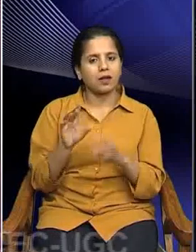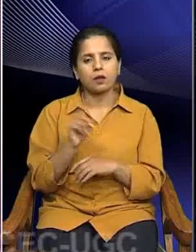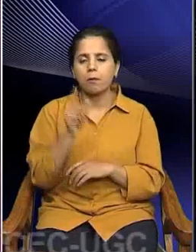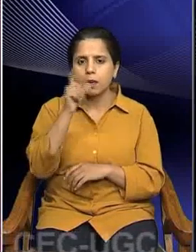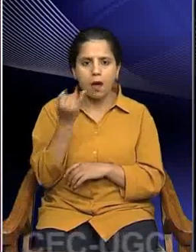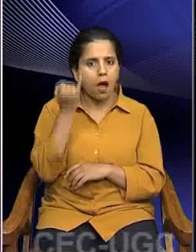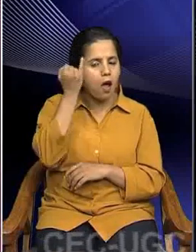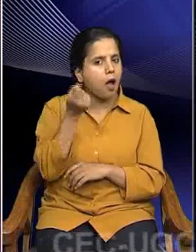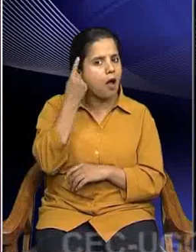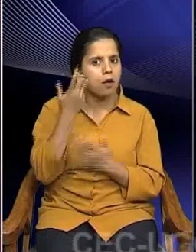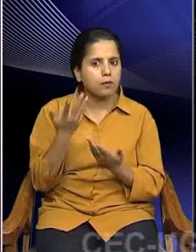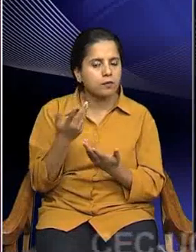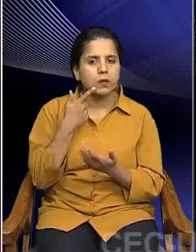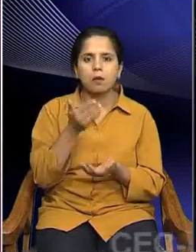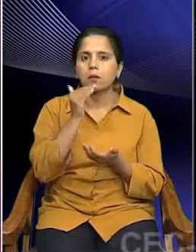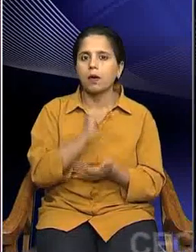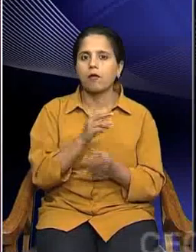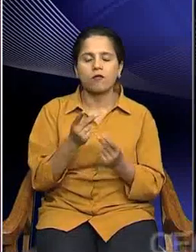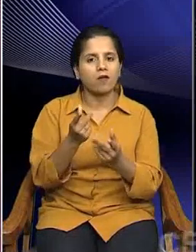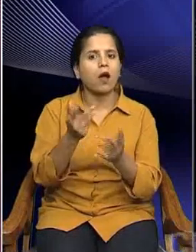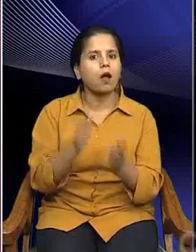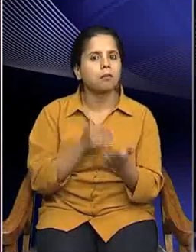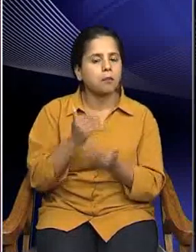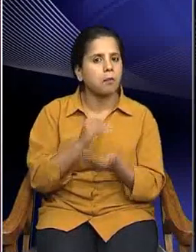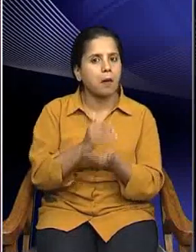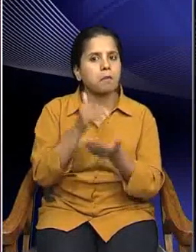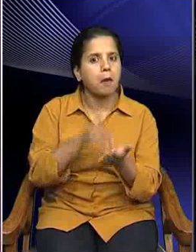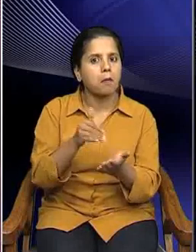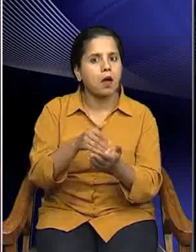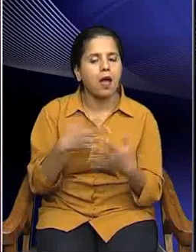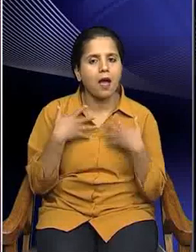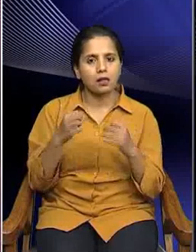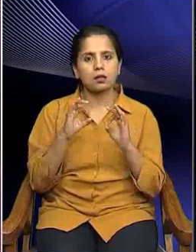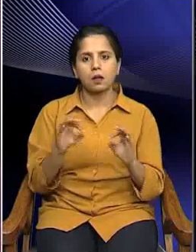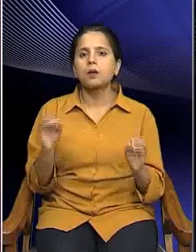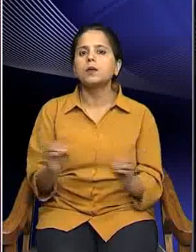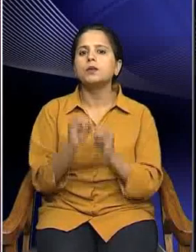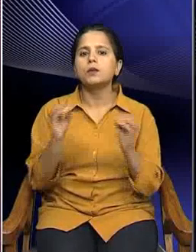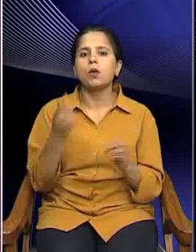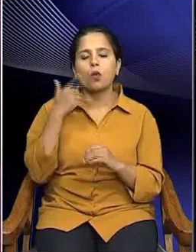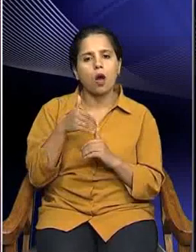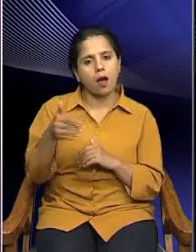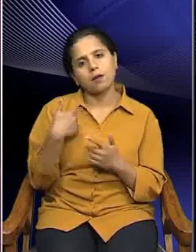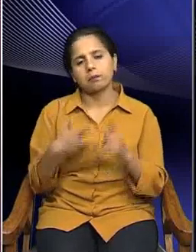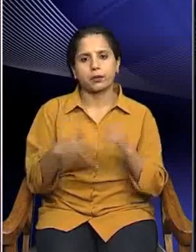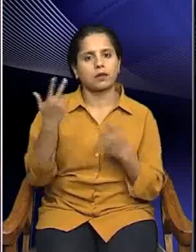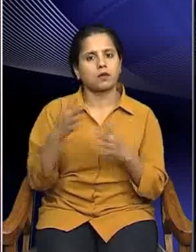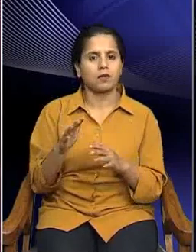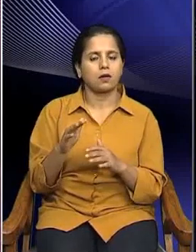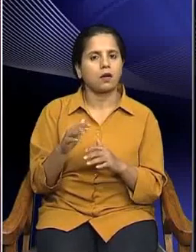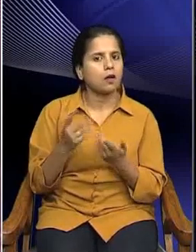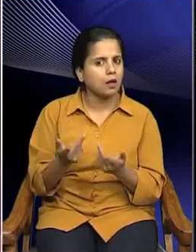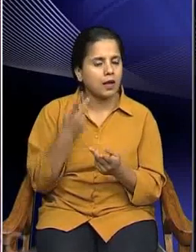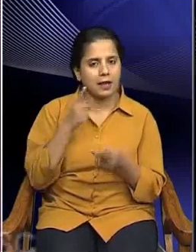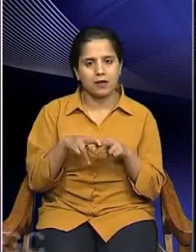ideas, they have their children in a quick spacing without proper healthy spacing. going for sterilization. So on the one hand,